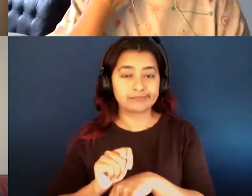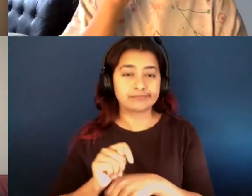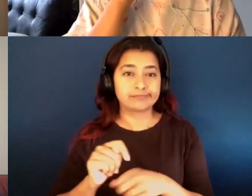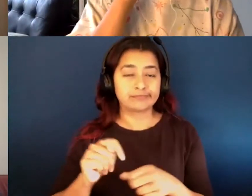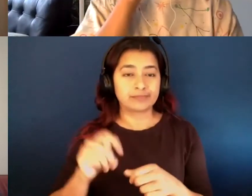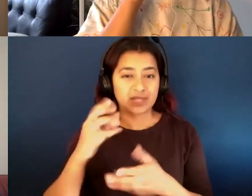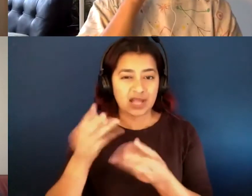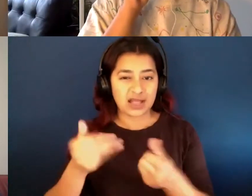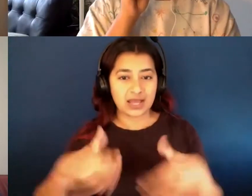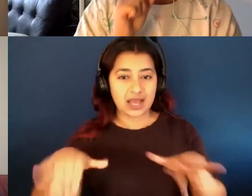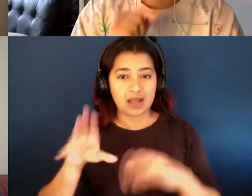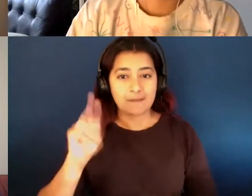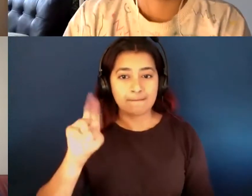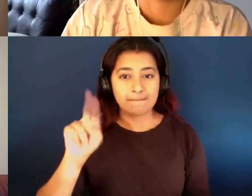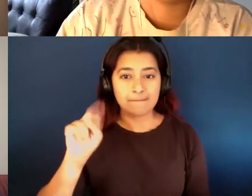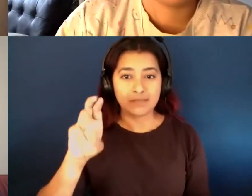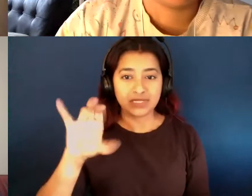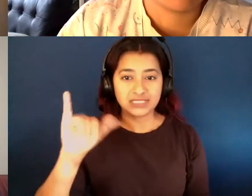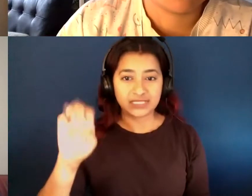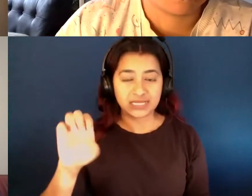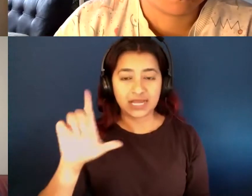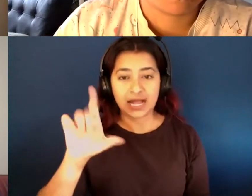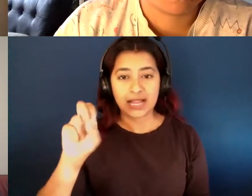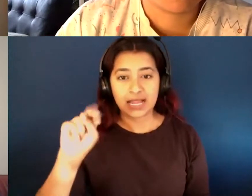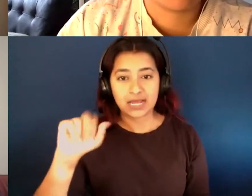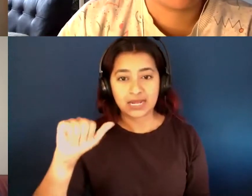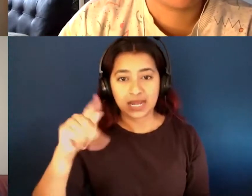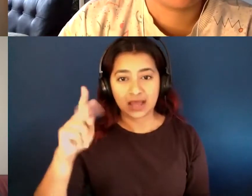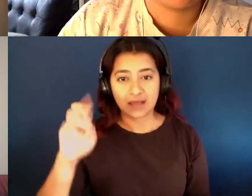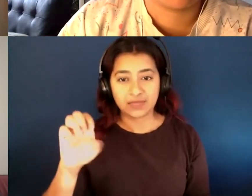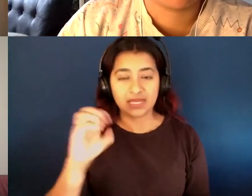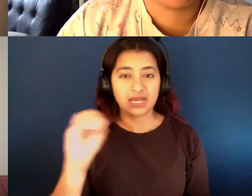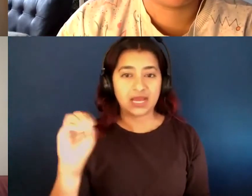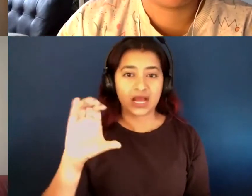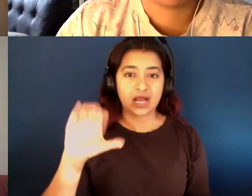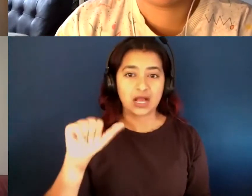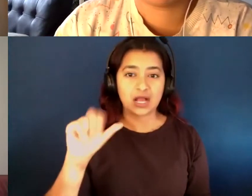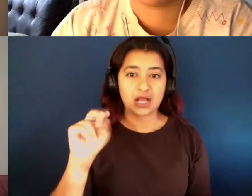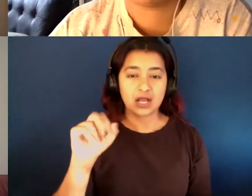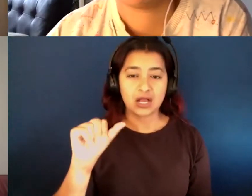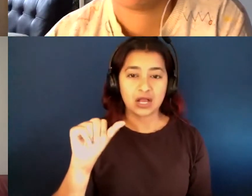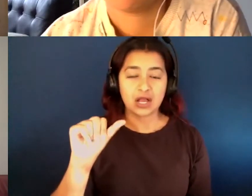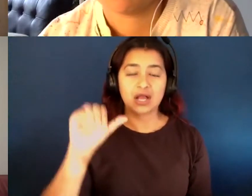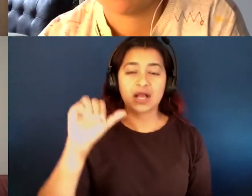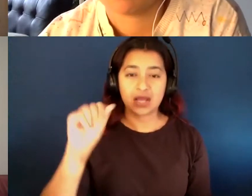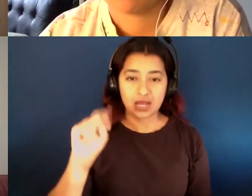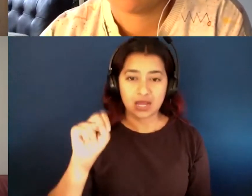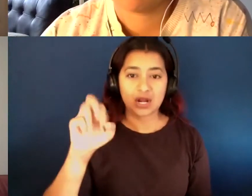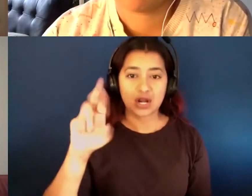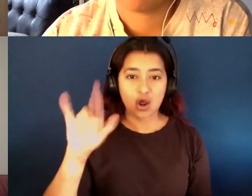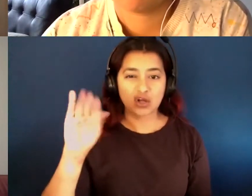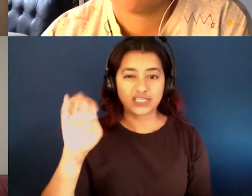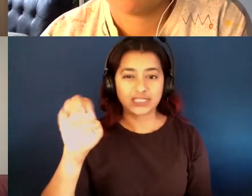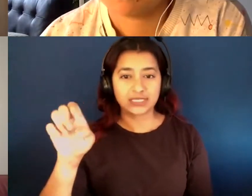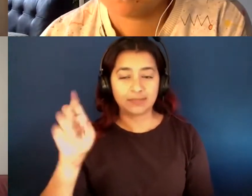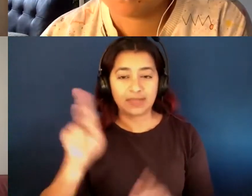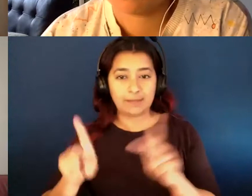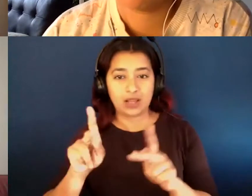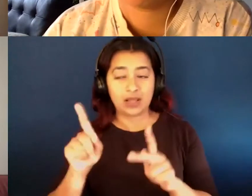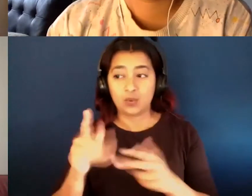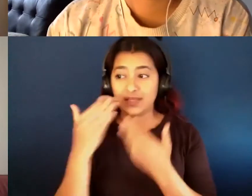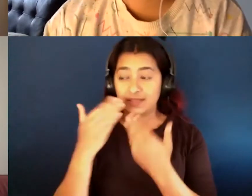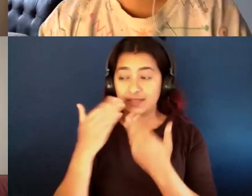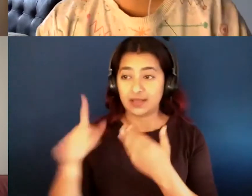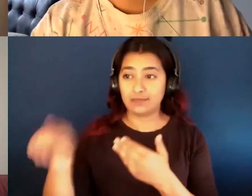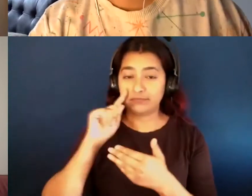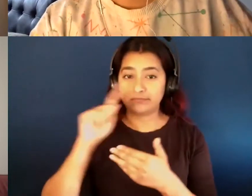of the Munsee, Lenape, and the Canarsie people. As they are the original stewards of the land, we thank them for letting us